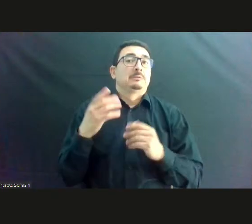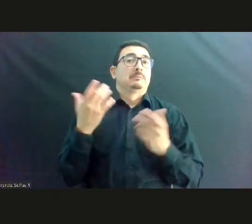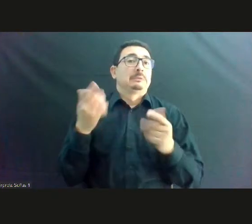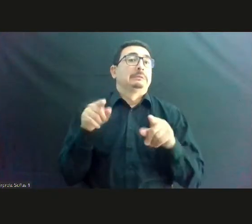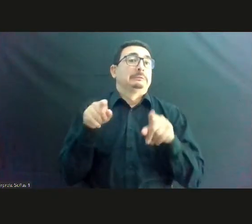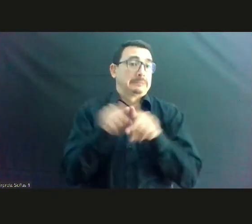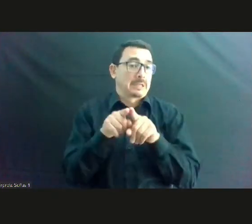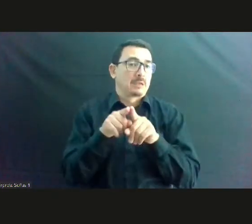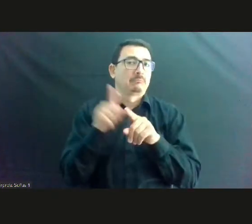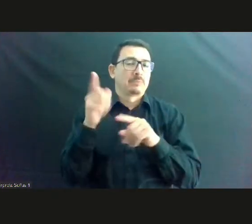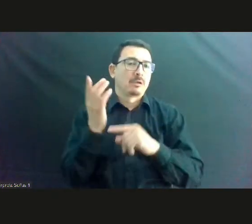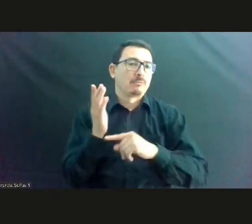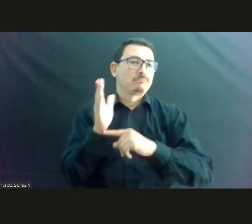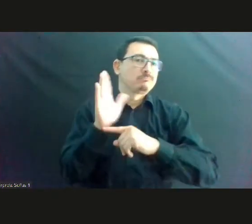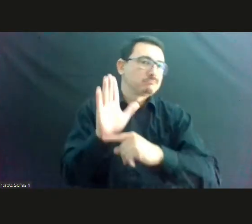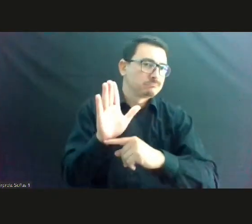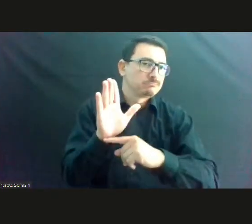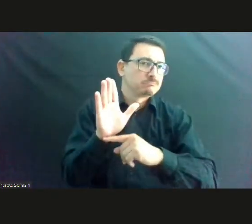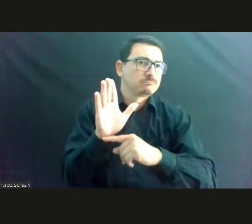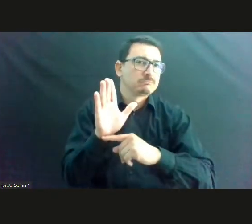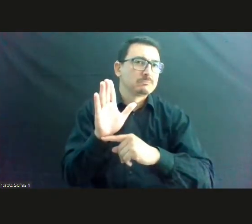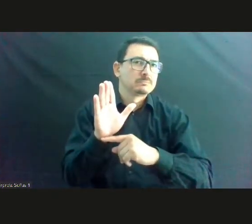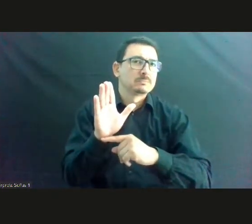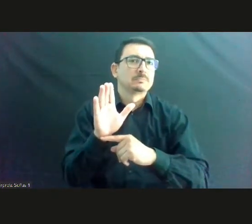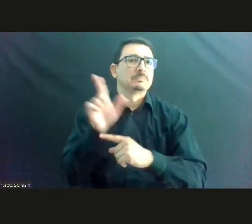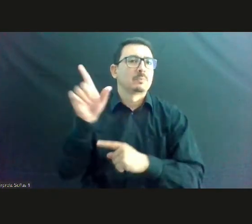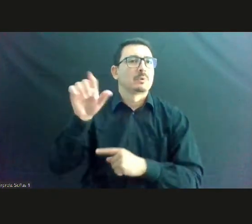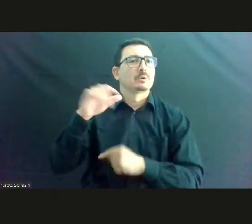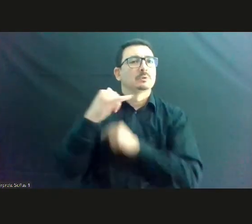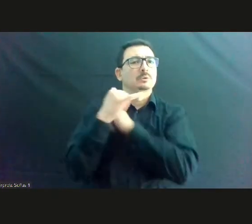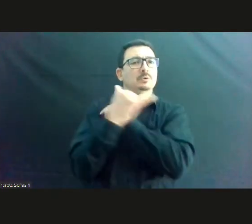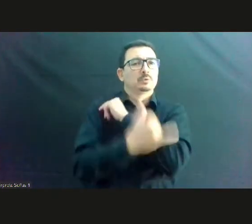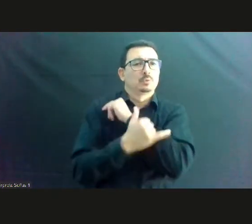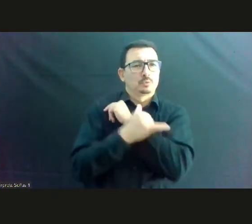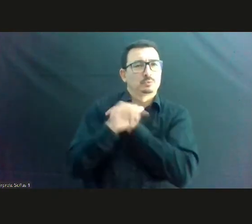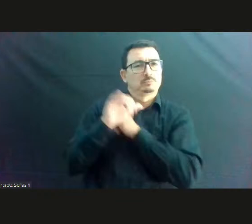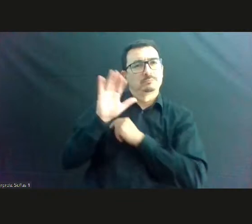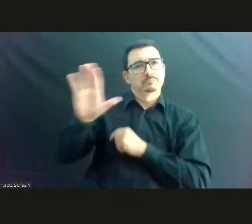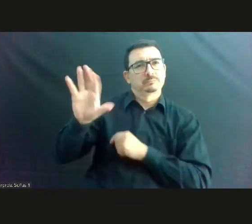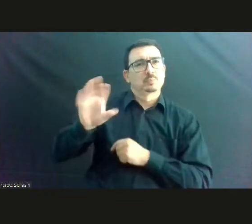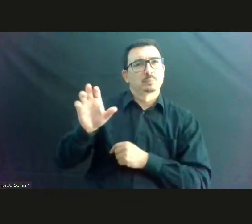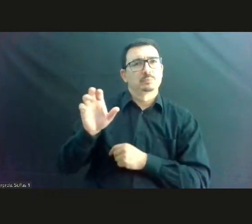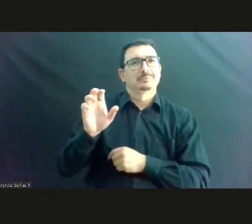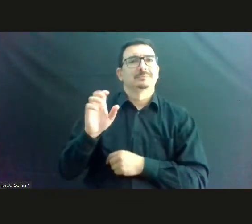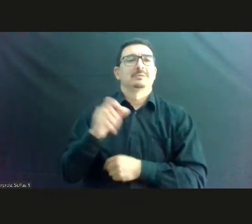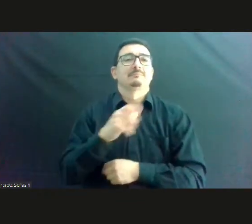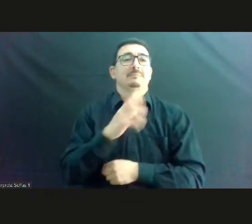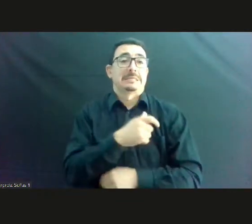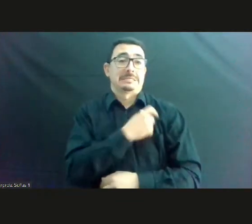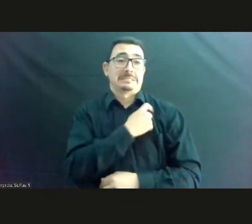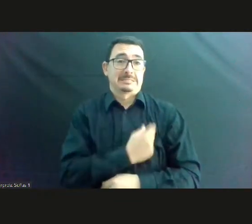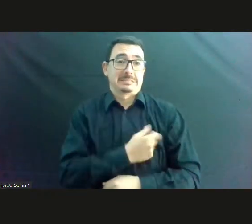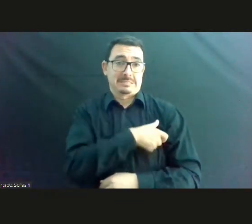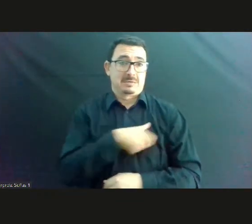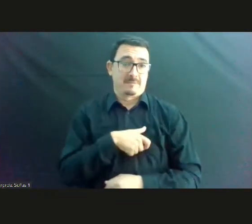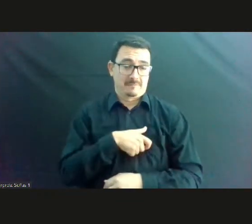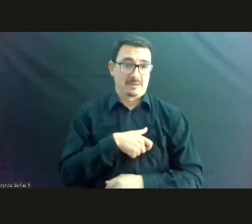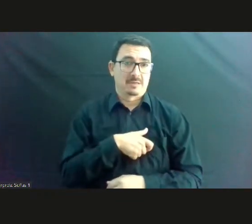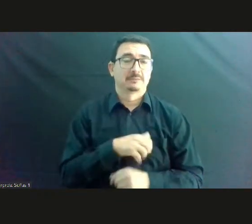in May 2018. In 2020, she was the African Group Coordinator for UNCTAD.